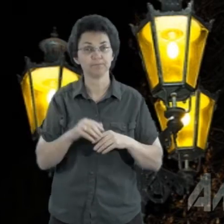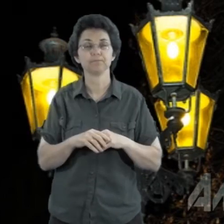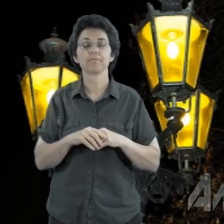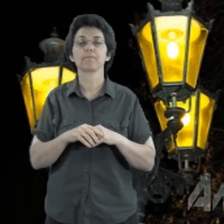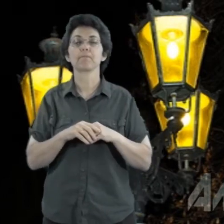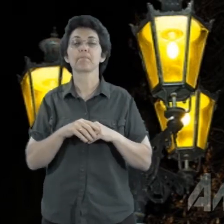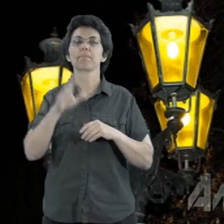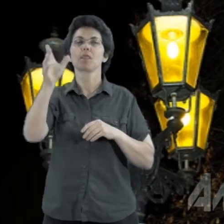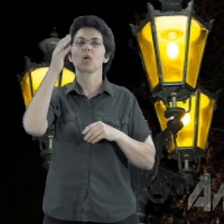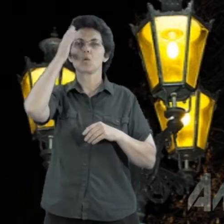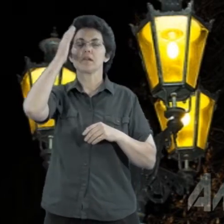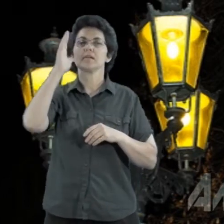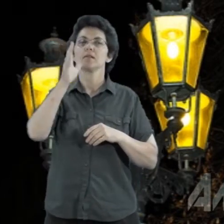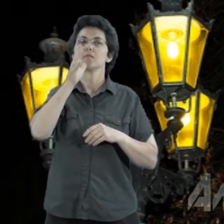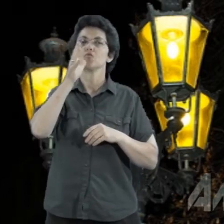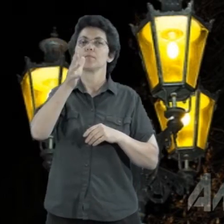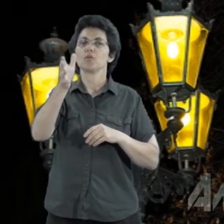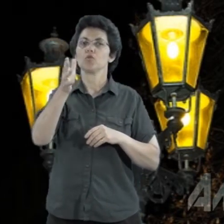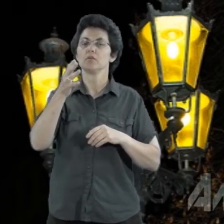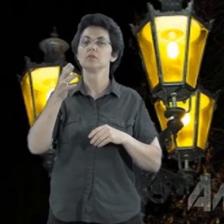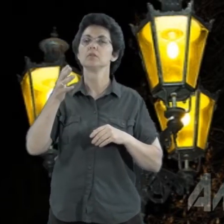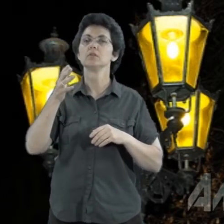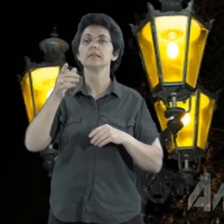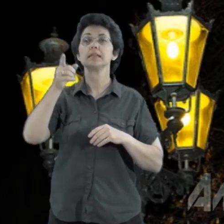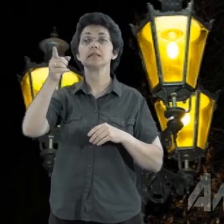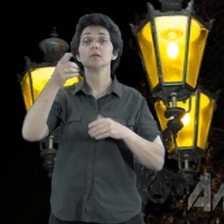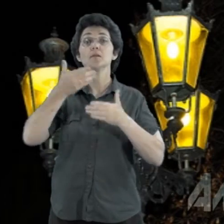Once, she told me about the time that she was born.